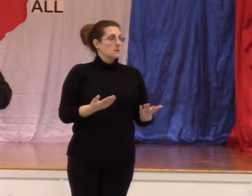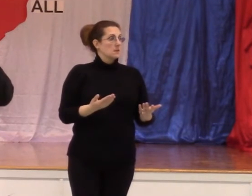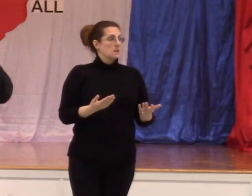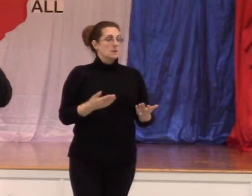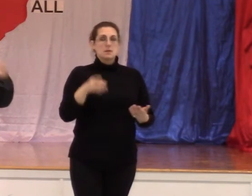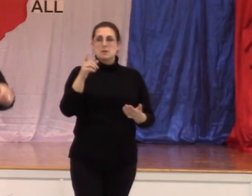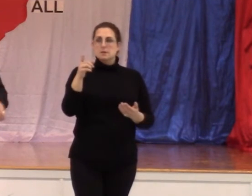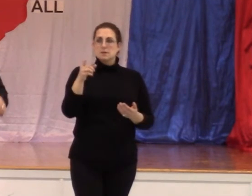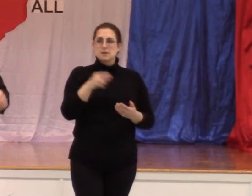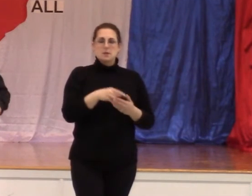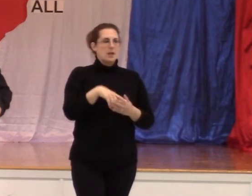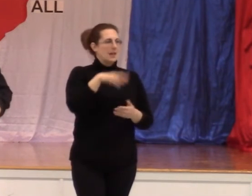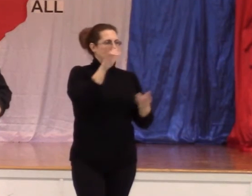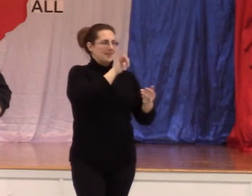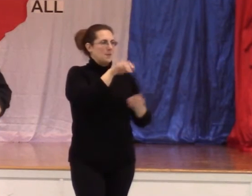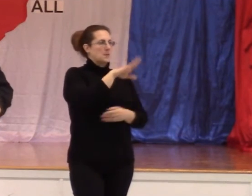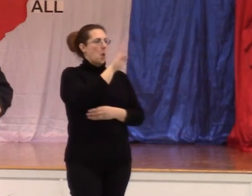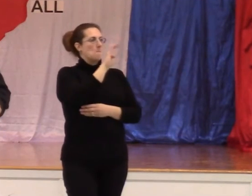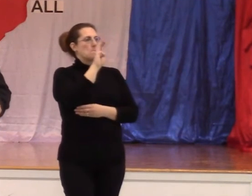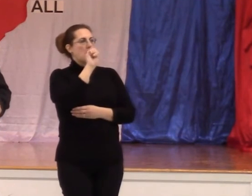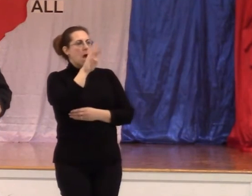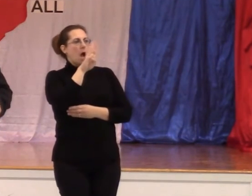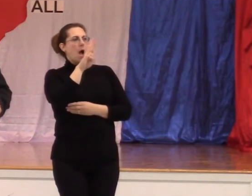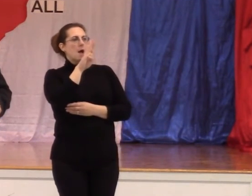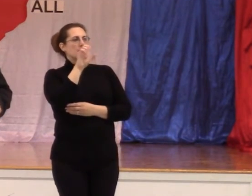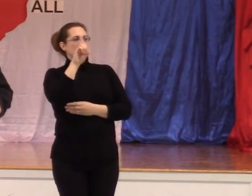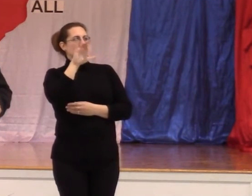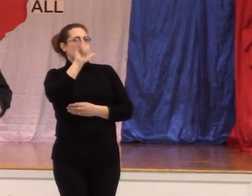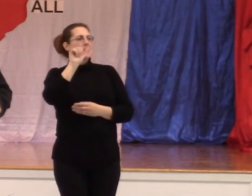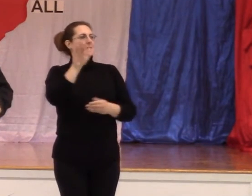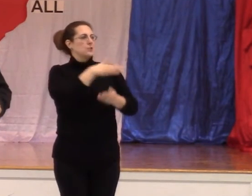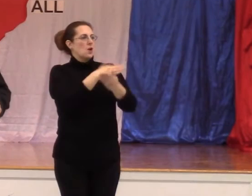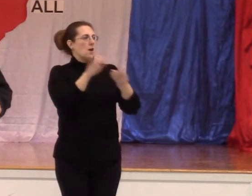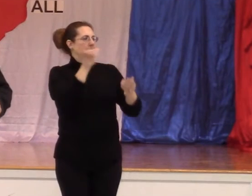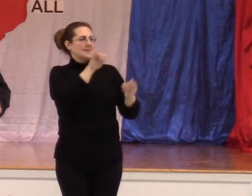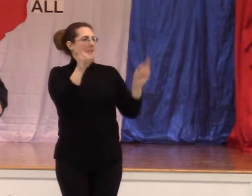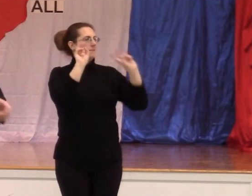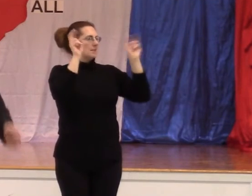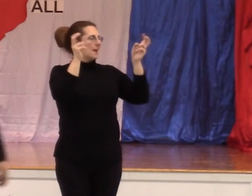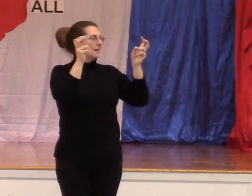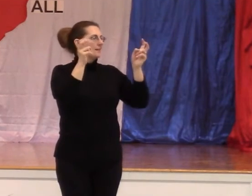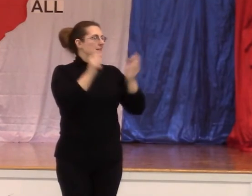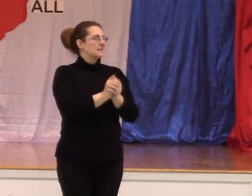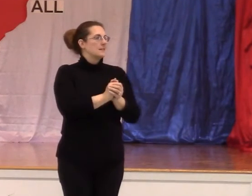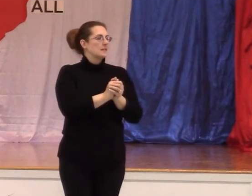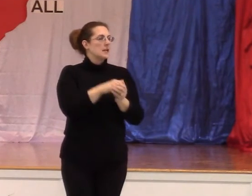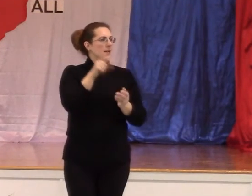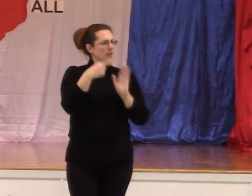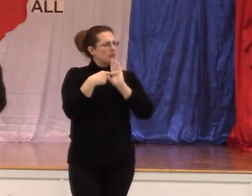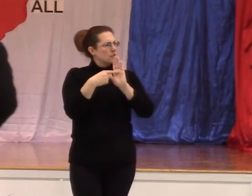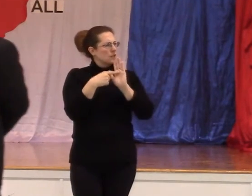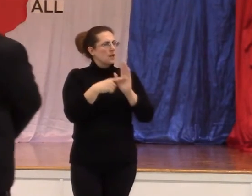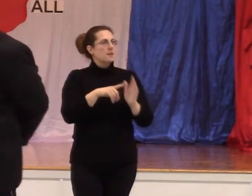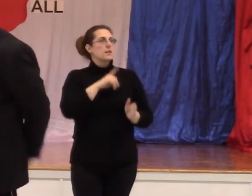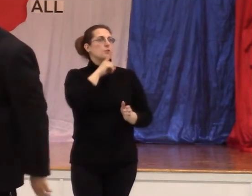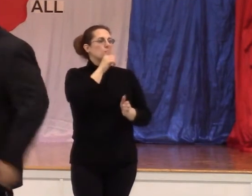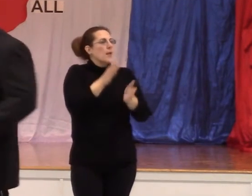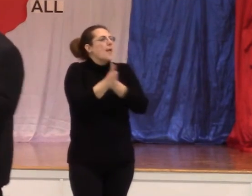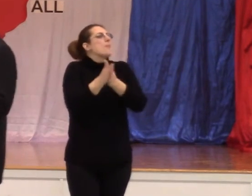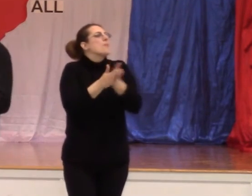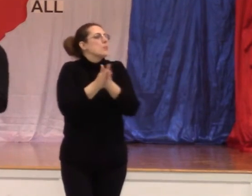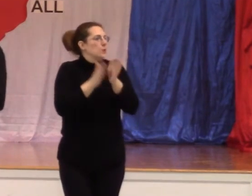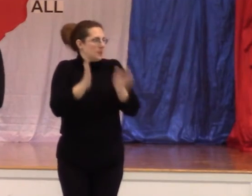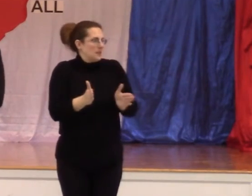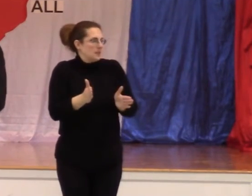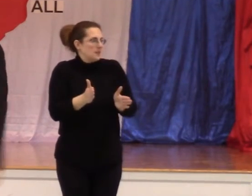Reminiscent of the Bob Dylan song of the same title, right? But in their claiming to do that, they show that they're truly enthusiasts. That is, they